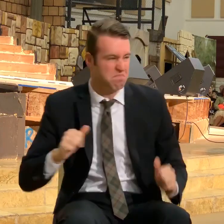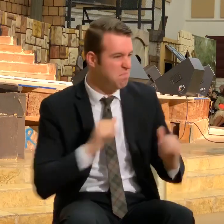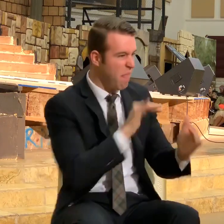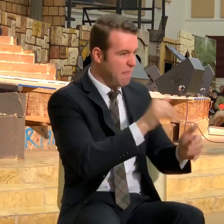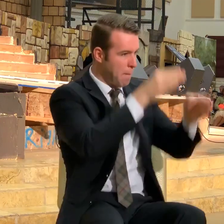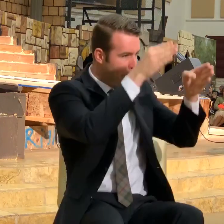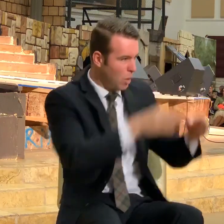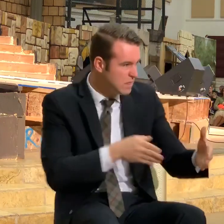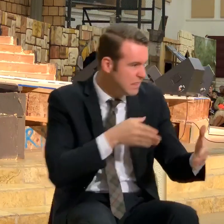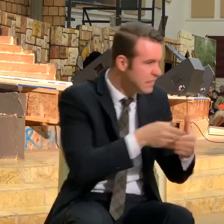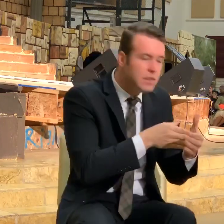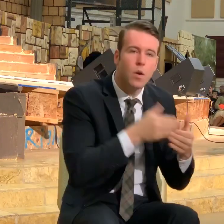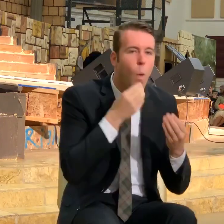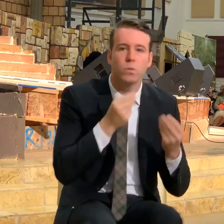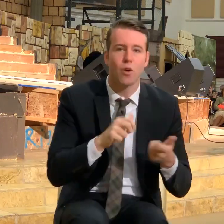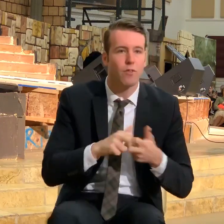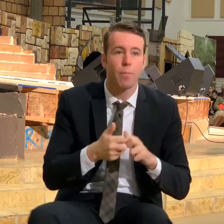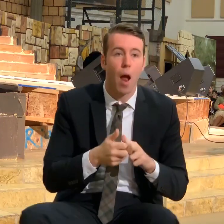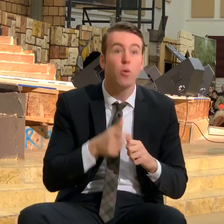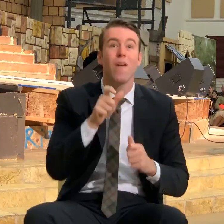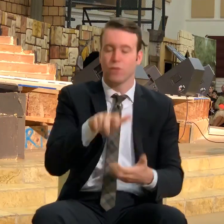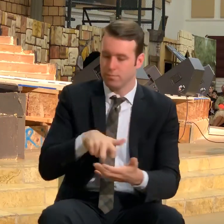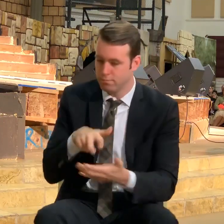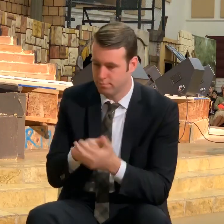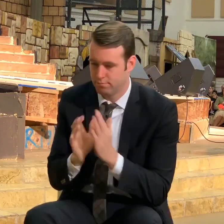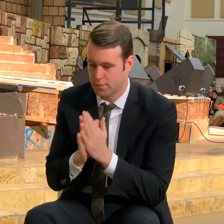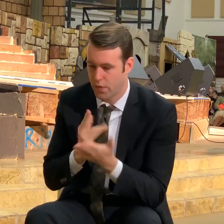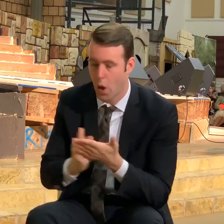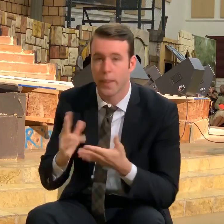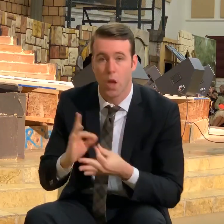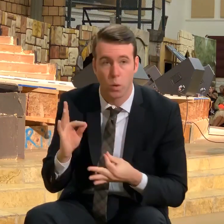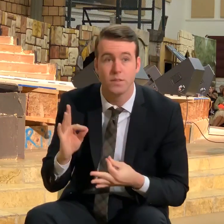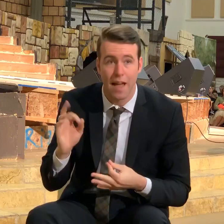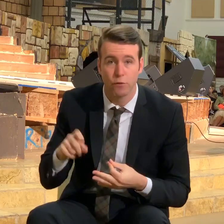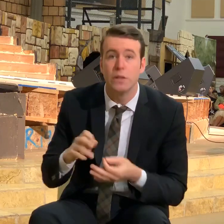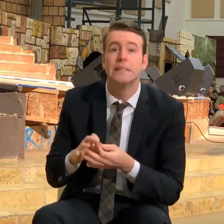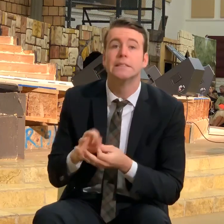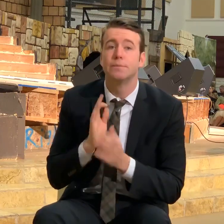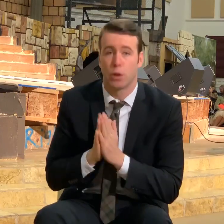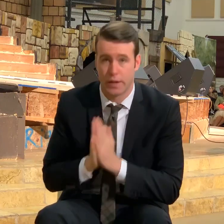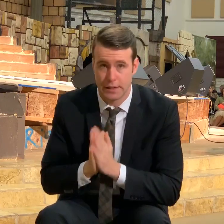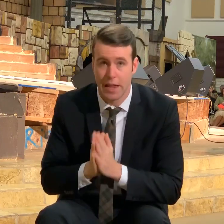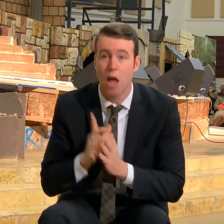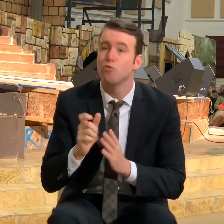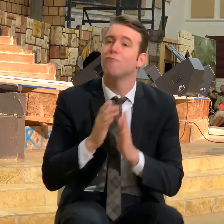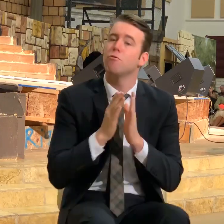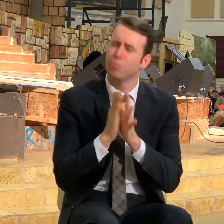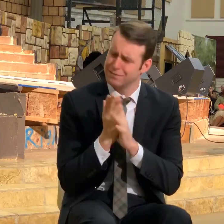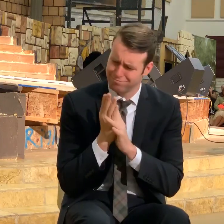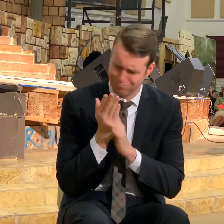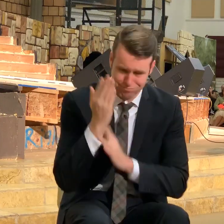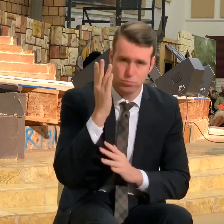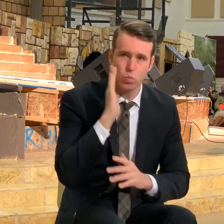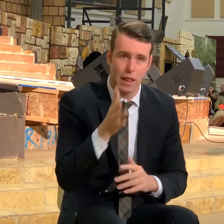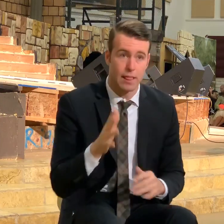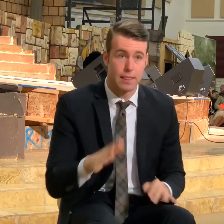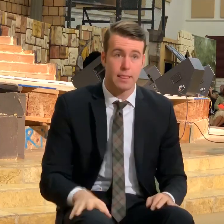her. You're going to have to get in the Holy Ghost. You're going to have to get in the Spirit. And you're going to have to pray through that